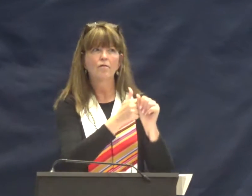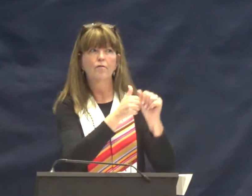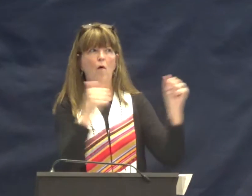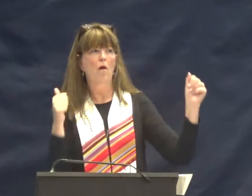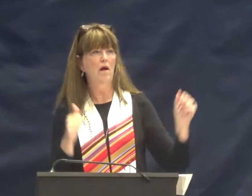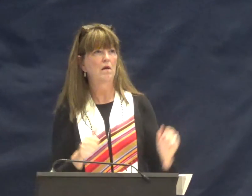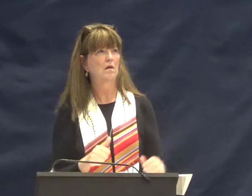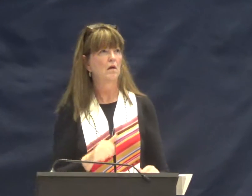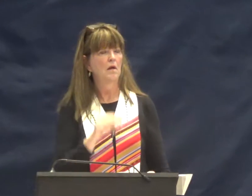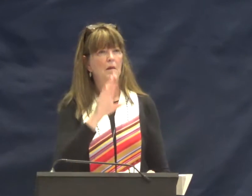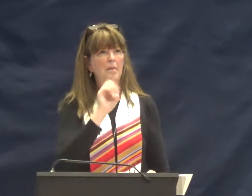that's true.